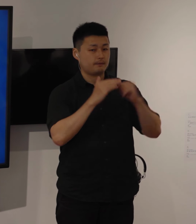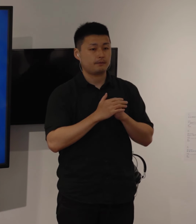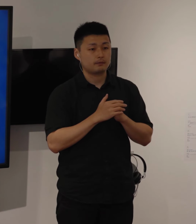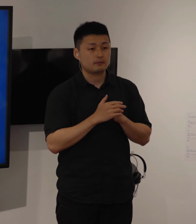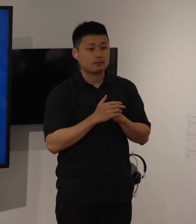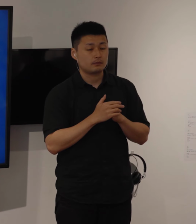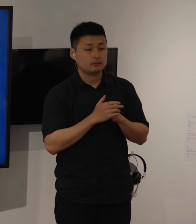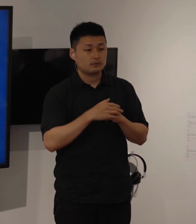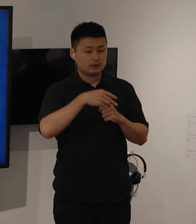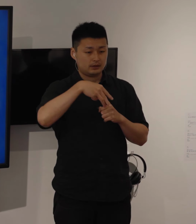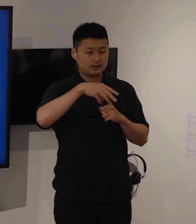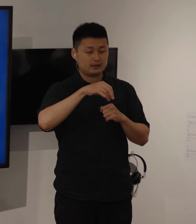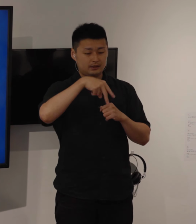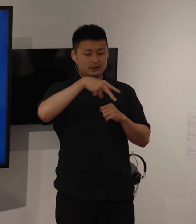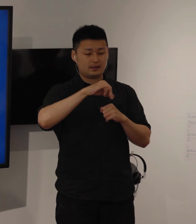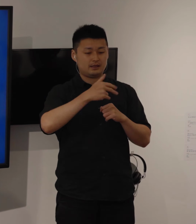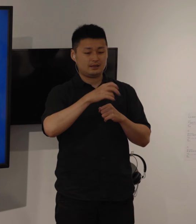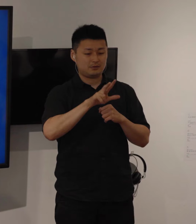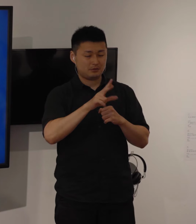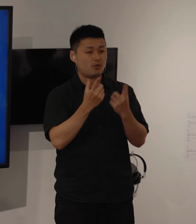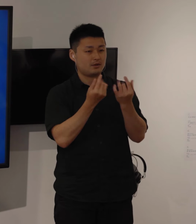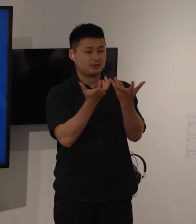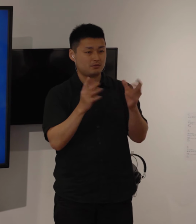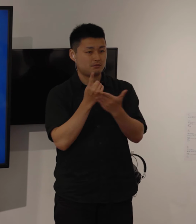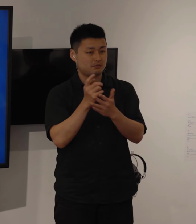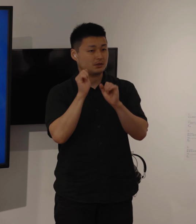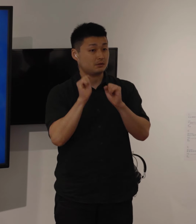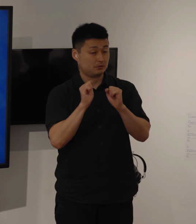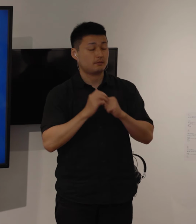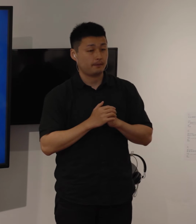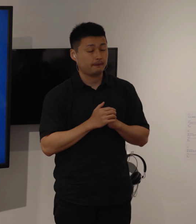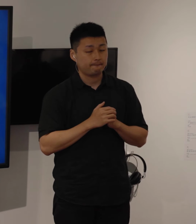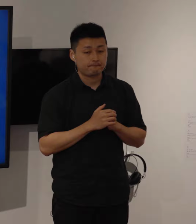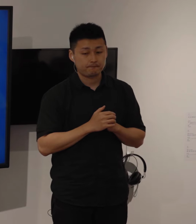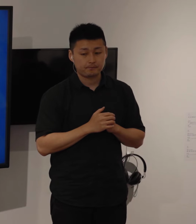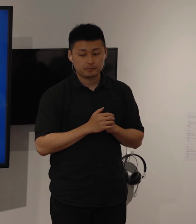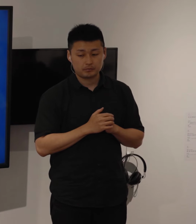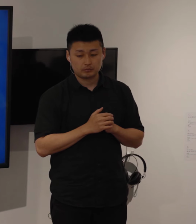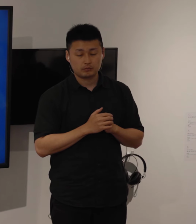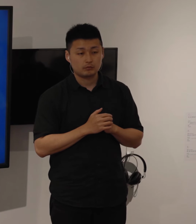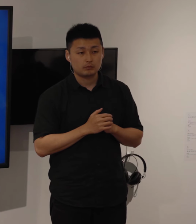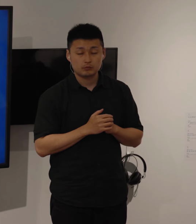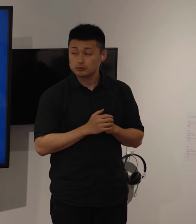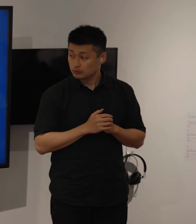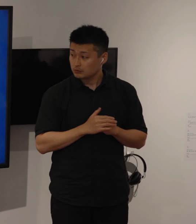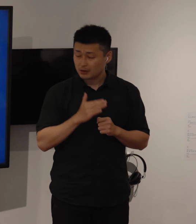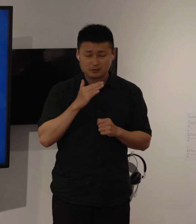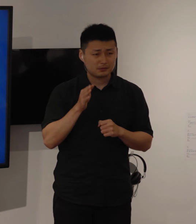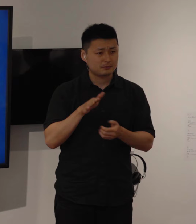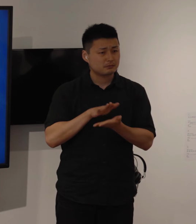show at Camden Arts Centre, and he was allowed into the space to build these beautiful found object